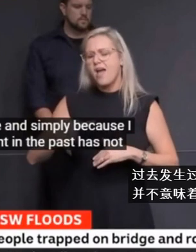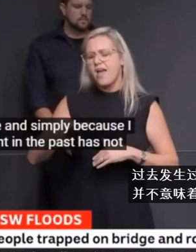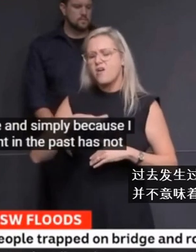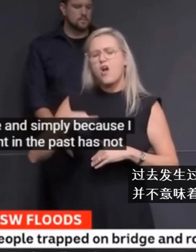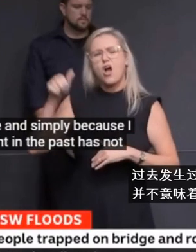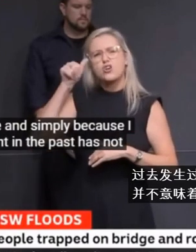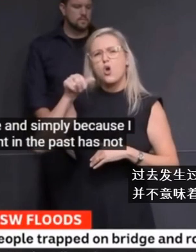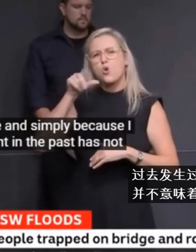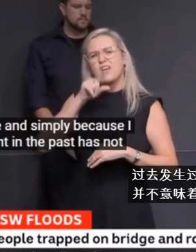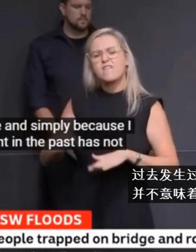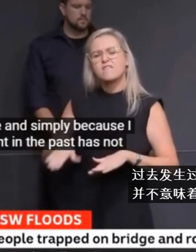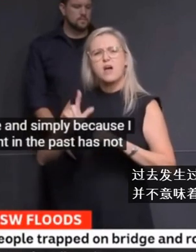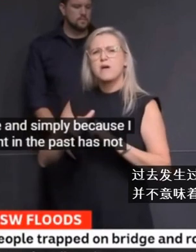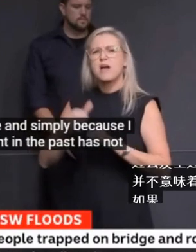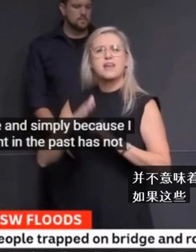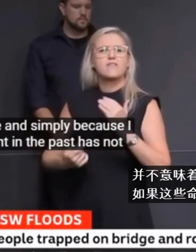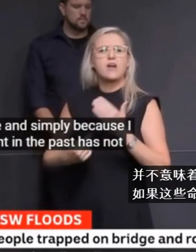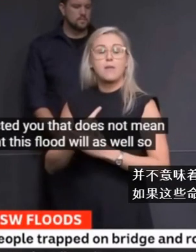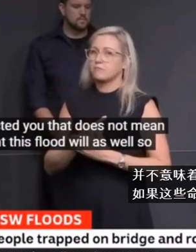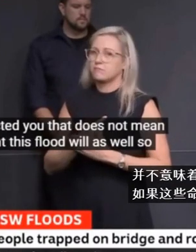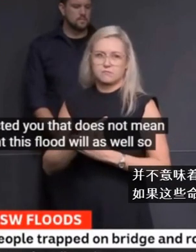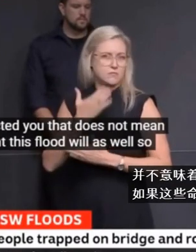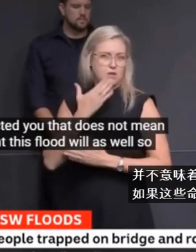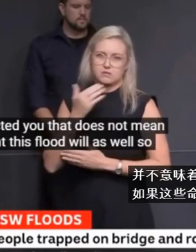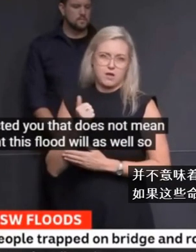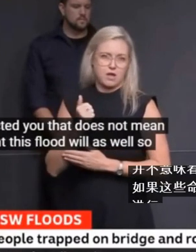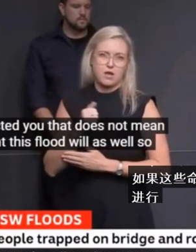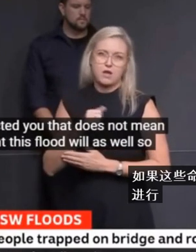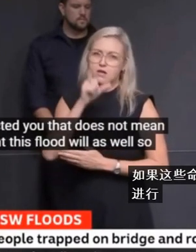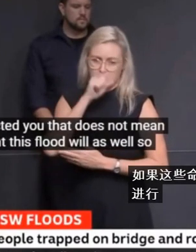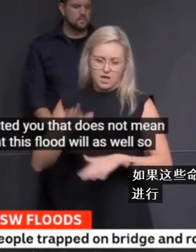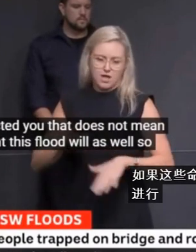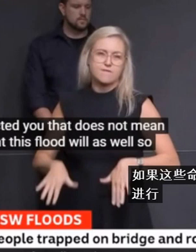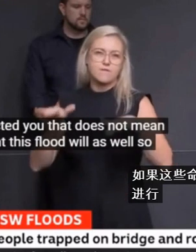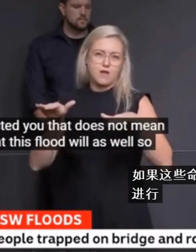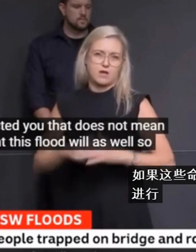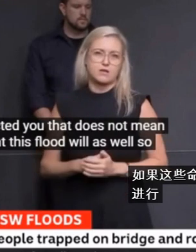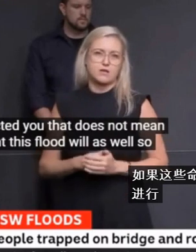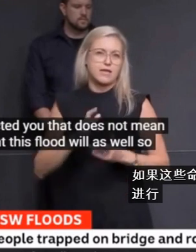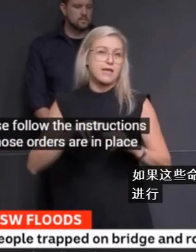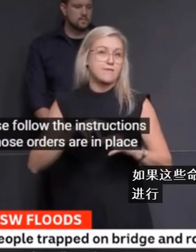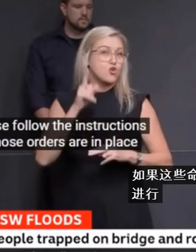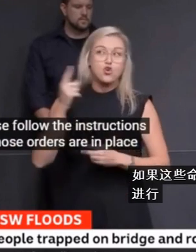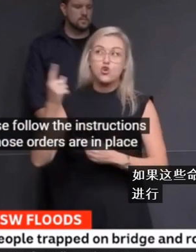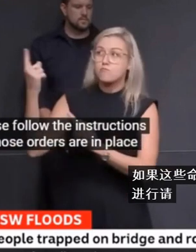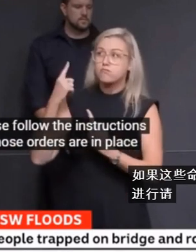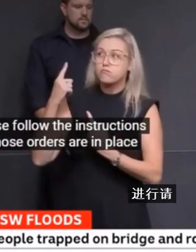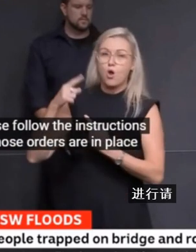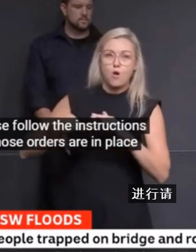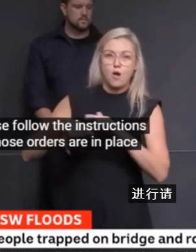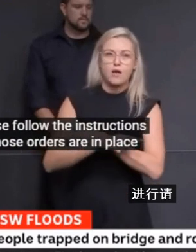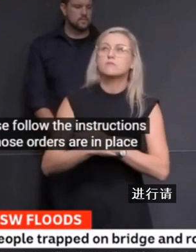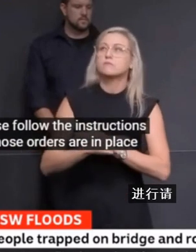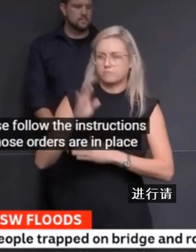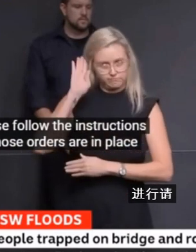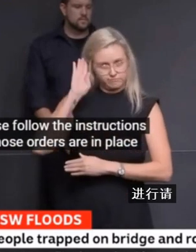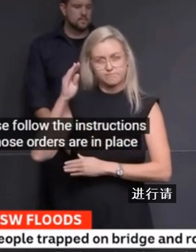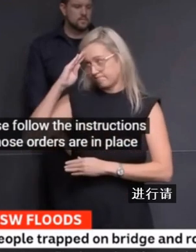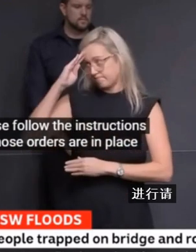that this flood will as well. So please follow the instructions. If those orders are in place, please evacuate. I want to